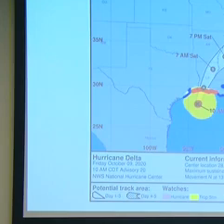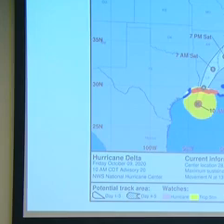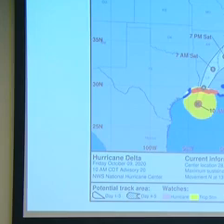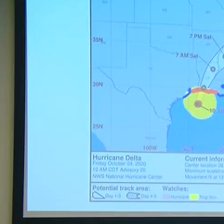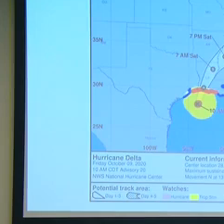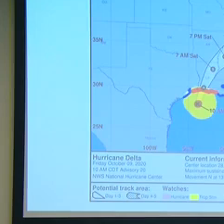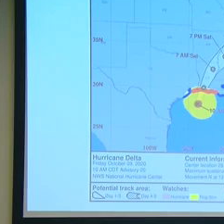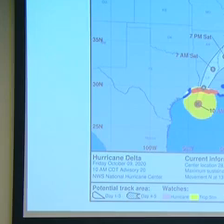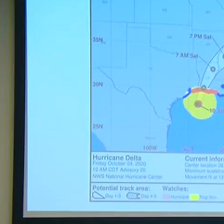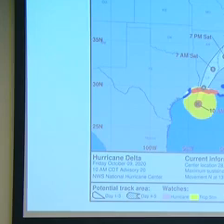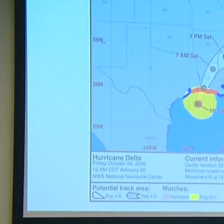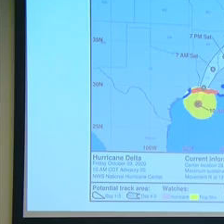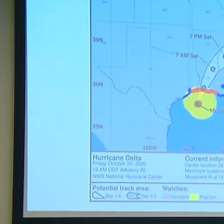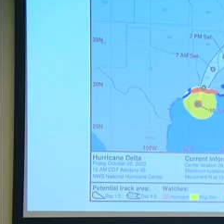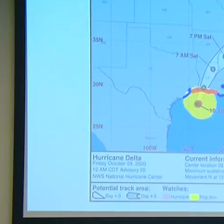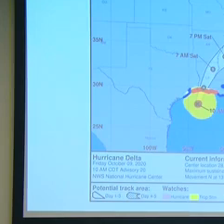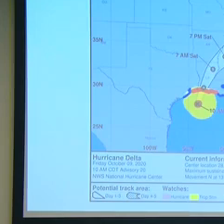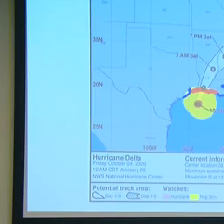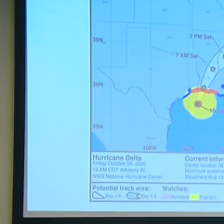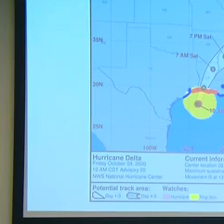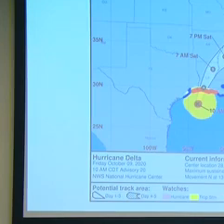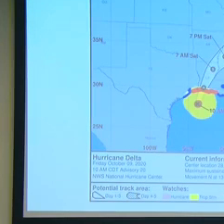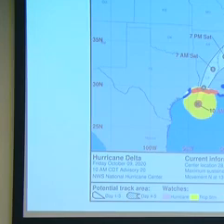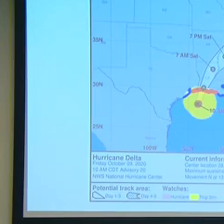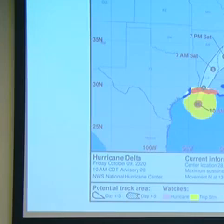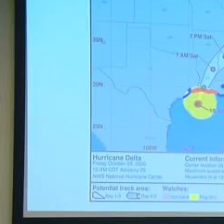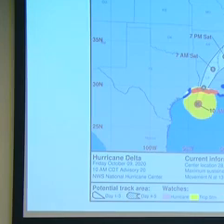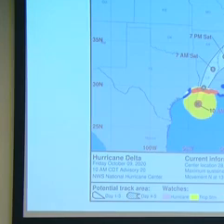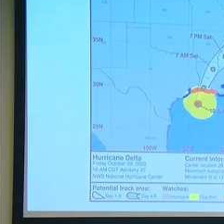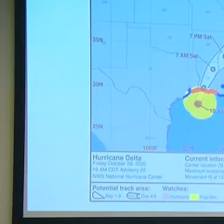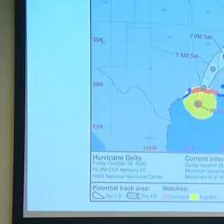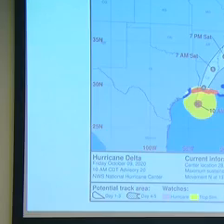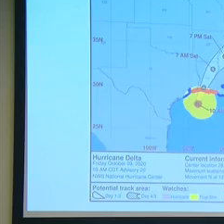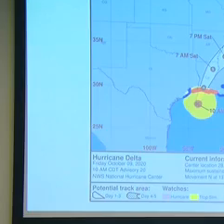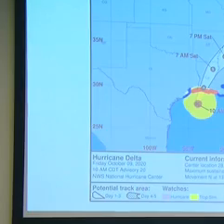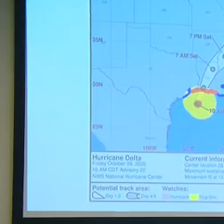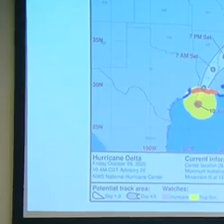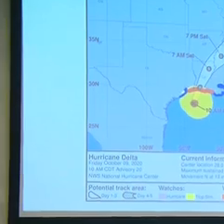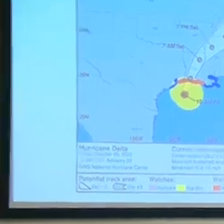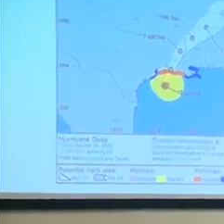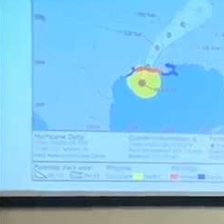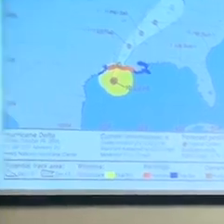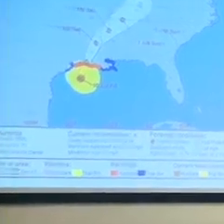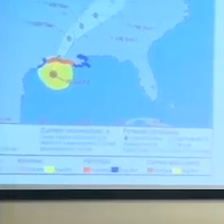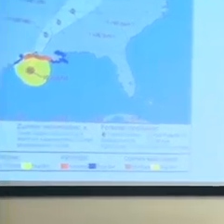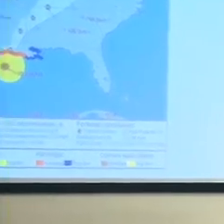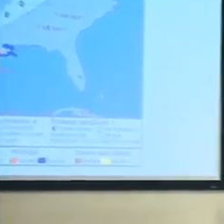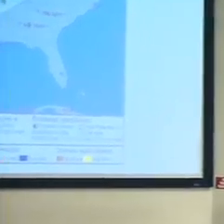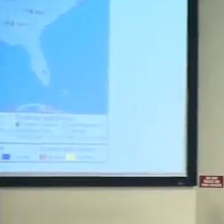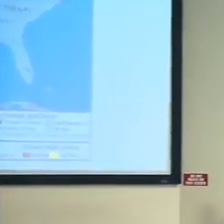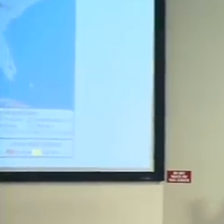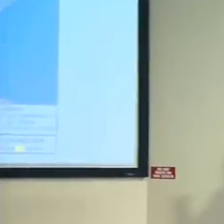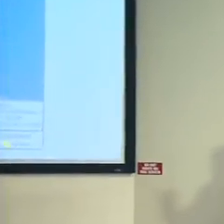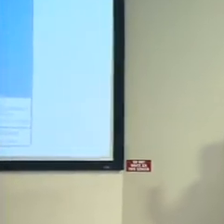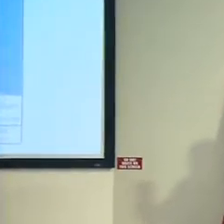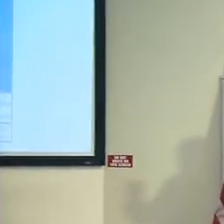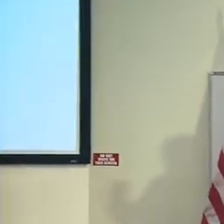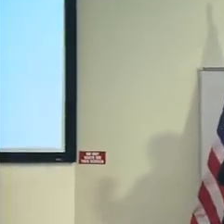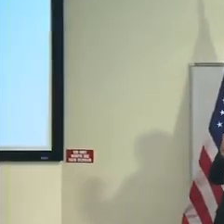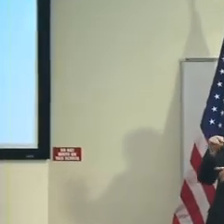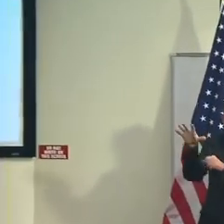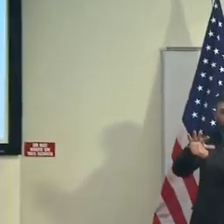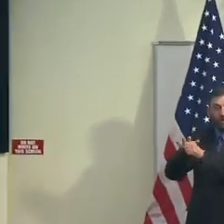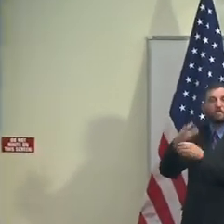we've seen some sporadic power outages in East Baton Rouge and Ascension parishes already today. And on the topic of